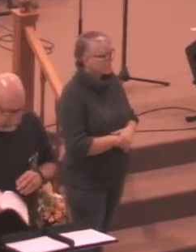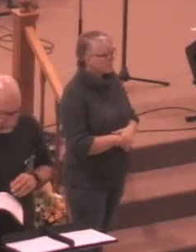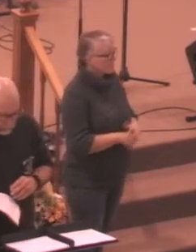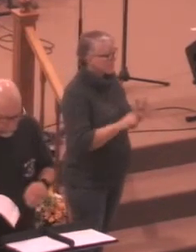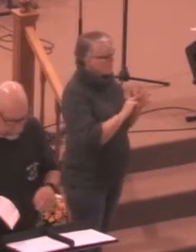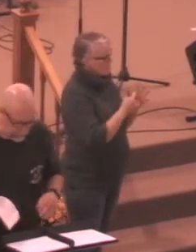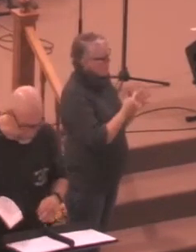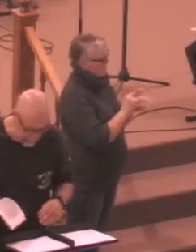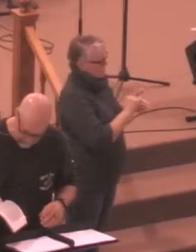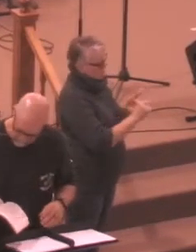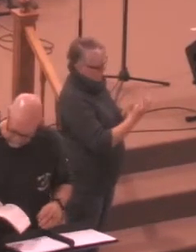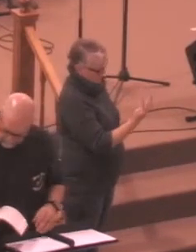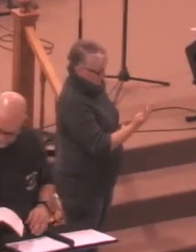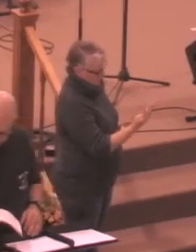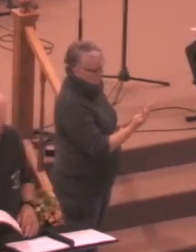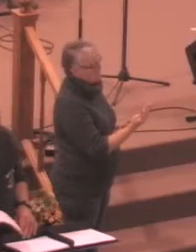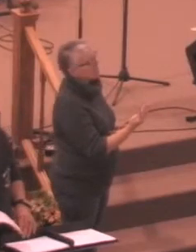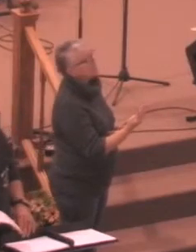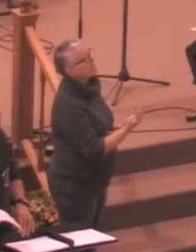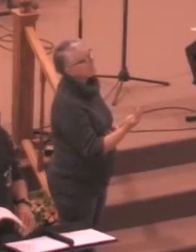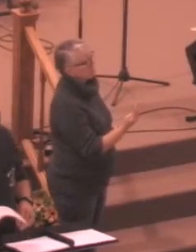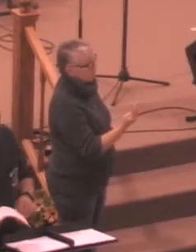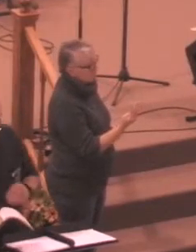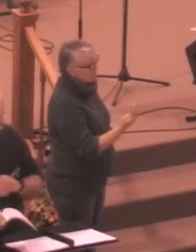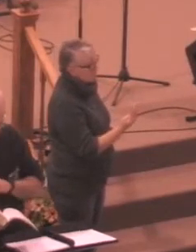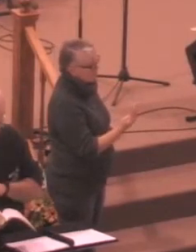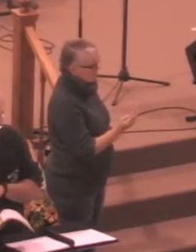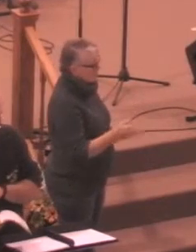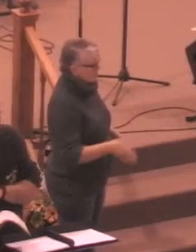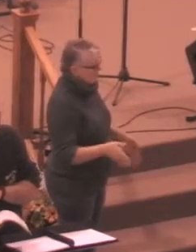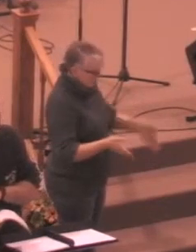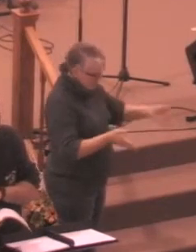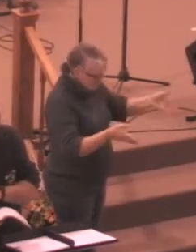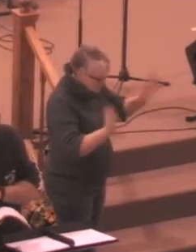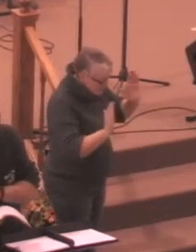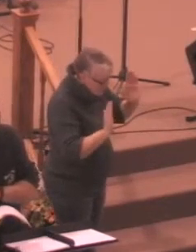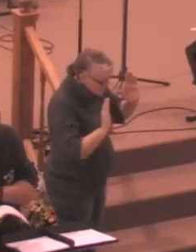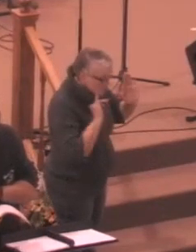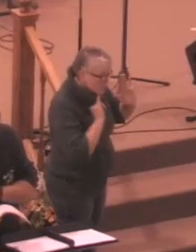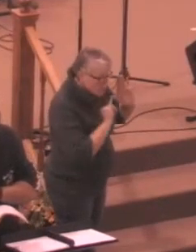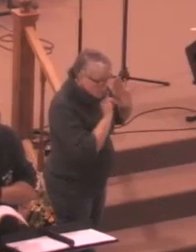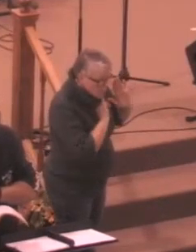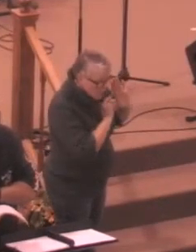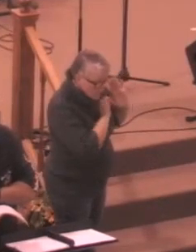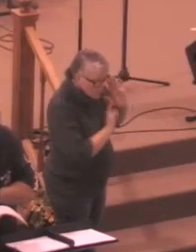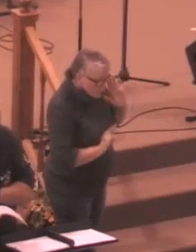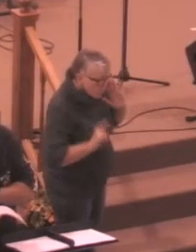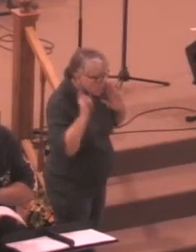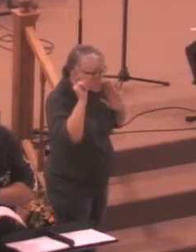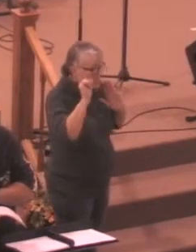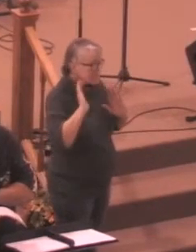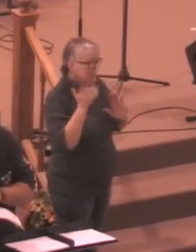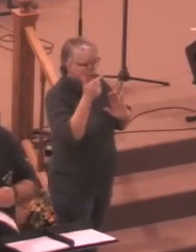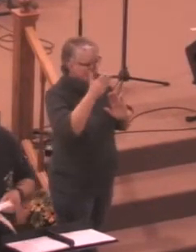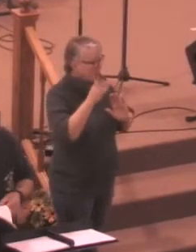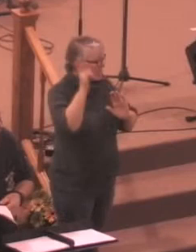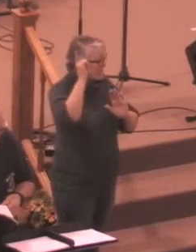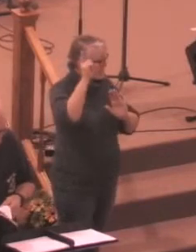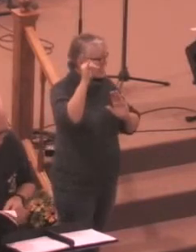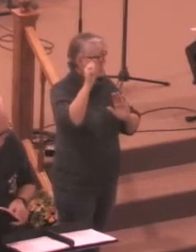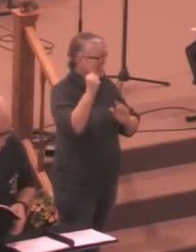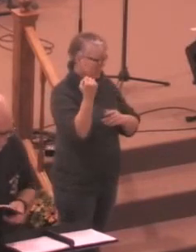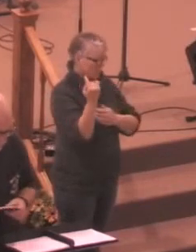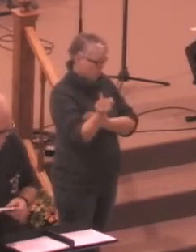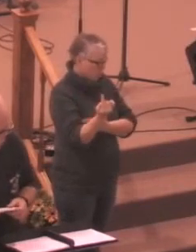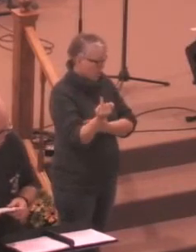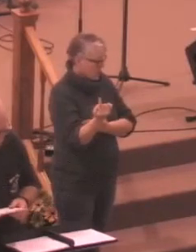Starting in verse 4 says this: Hear, O Israel, the Lord is our God, the Lord is one,